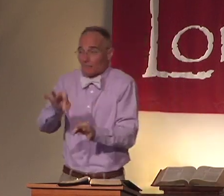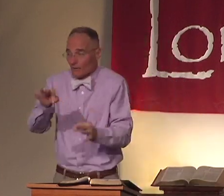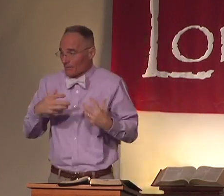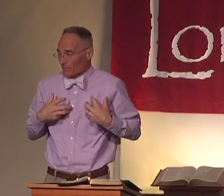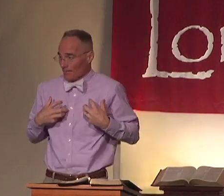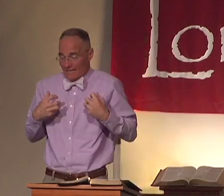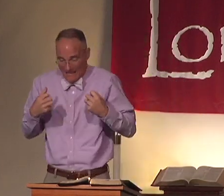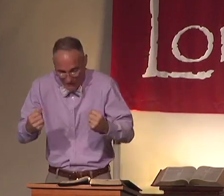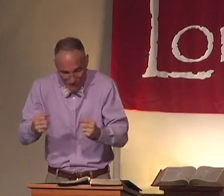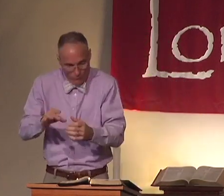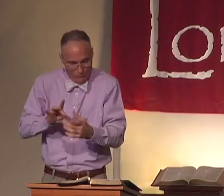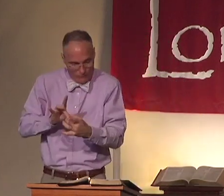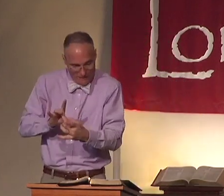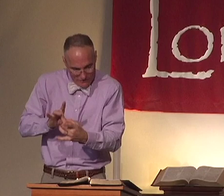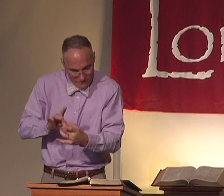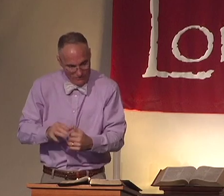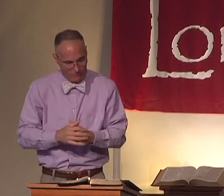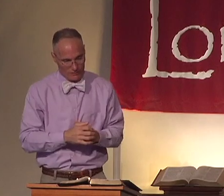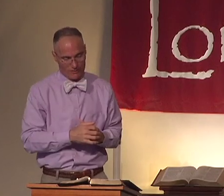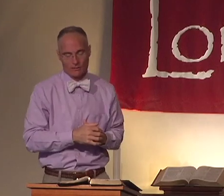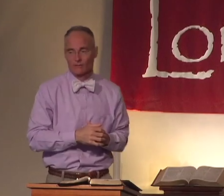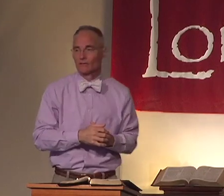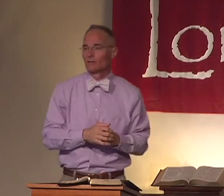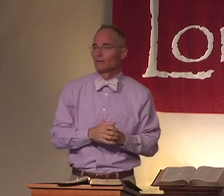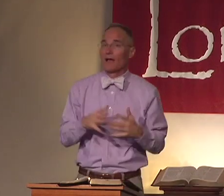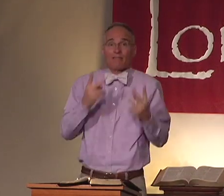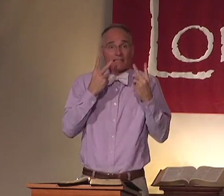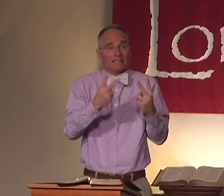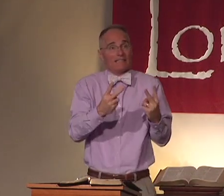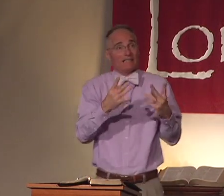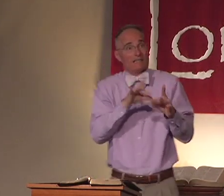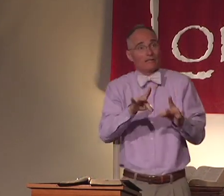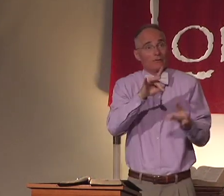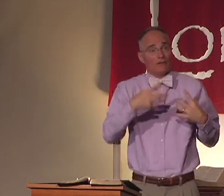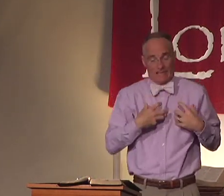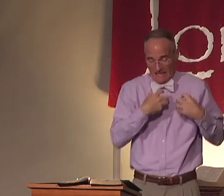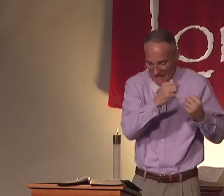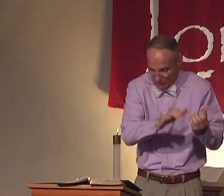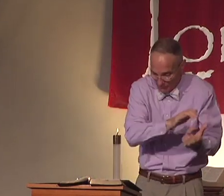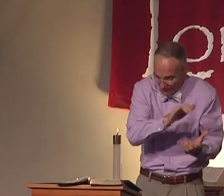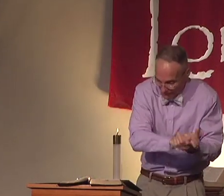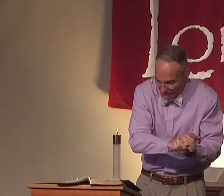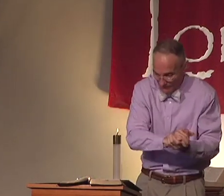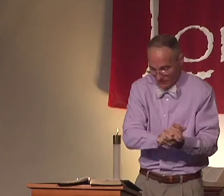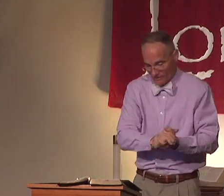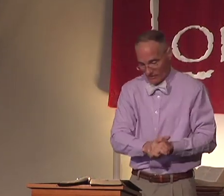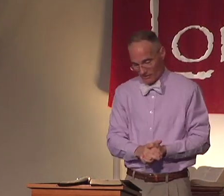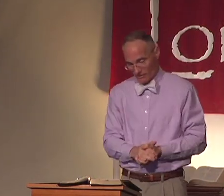And I've seen the Spirit heal relationships. I've seen the Spirit heal